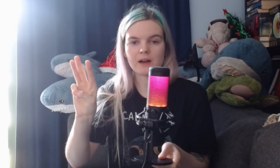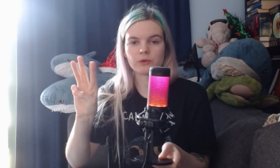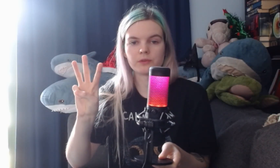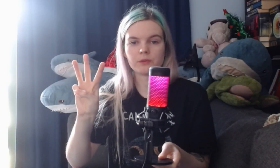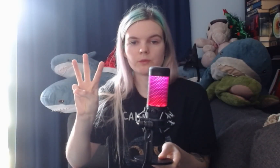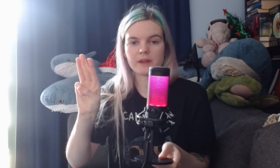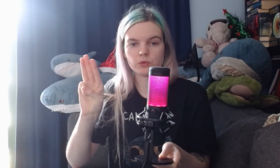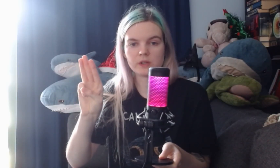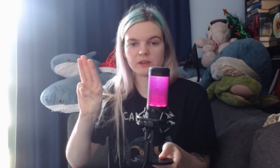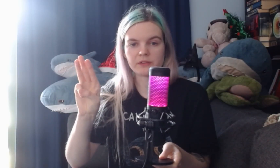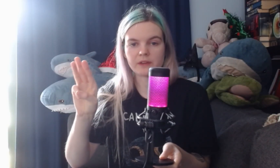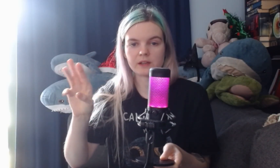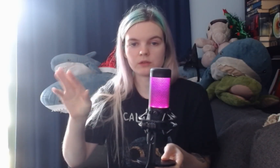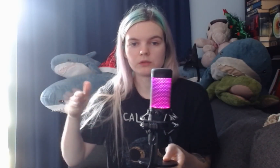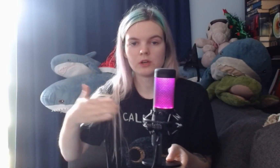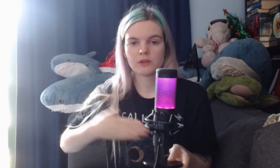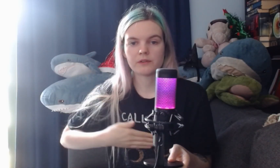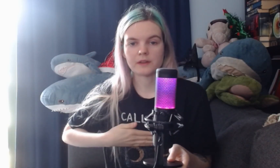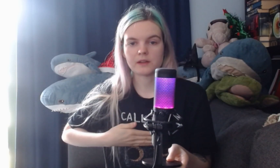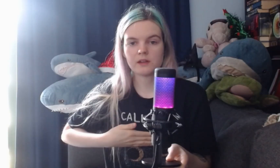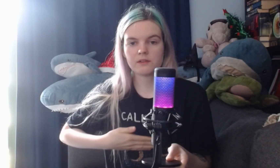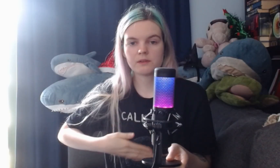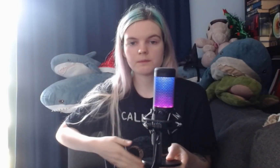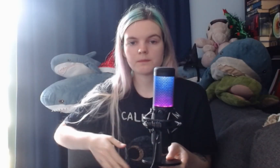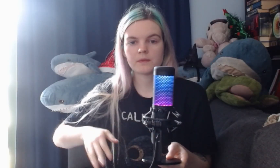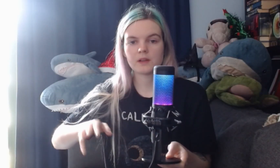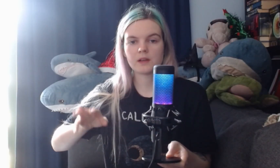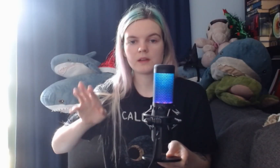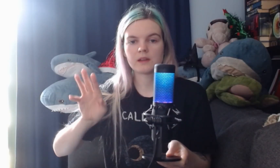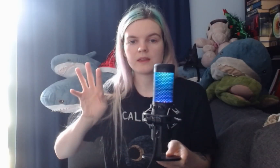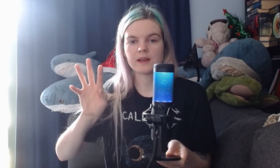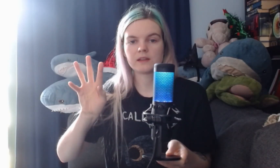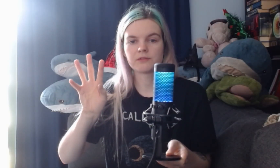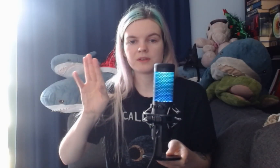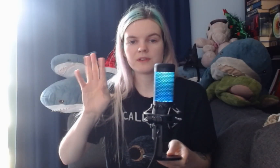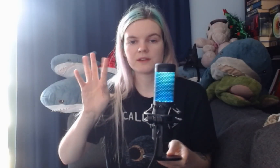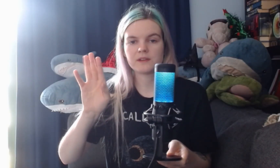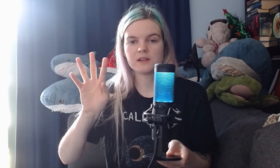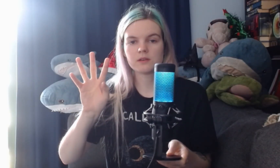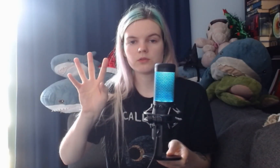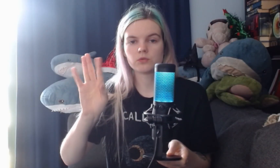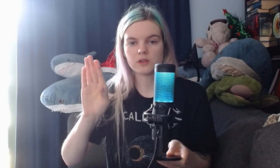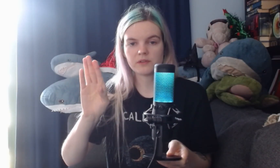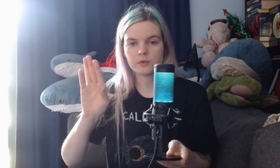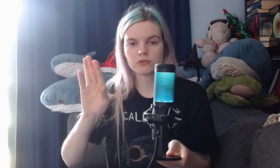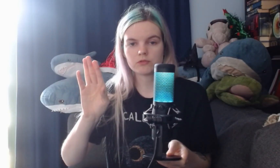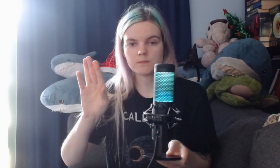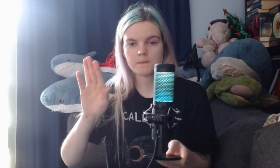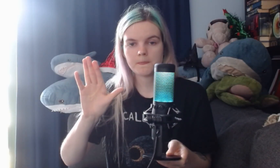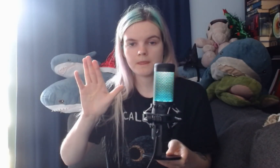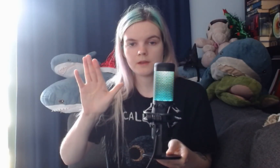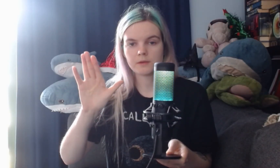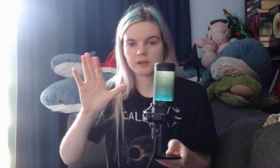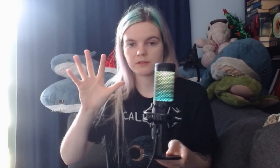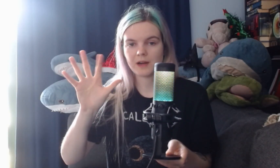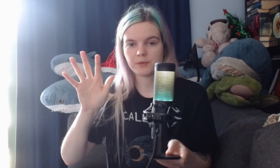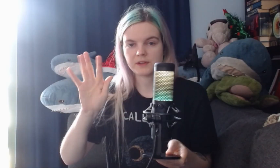down while doing this. Like you start like this, and then like the three fingers here do this motion, do that thumb is at the